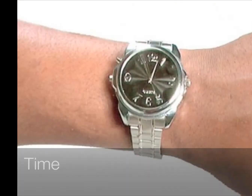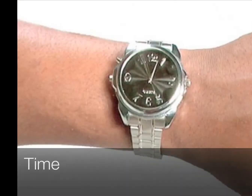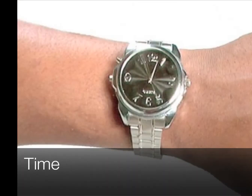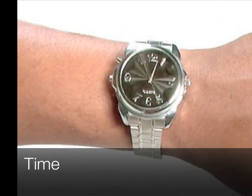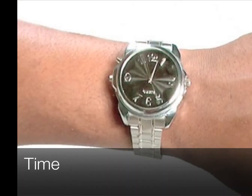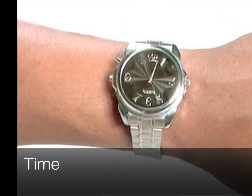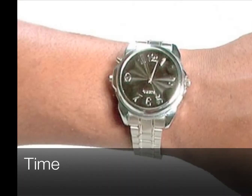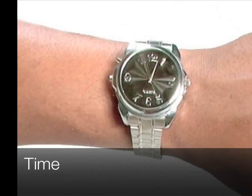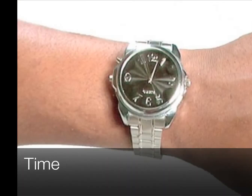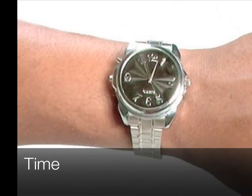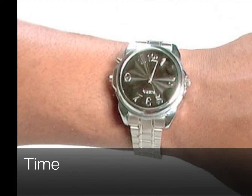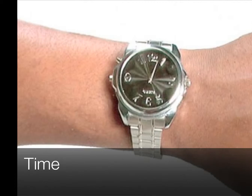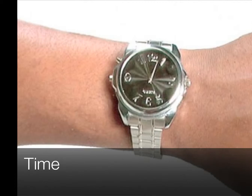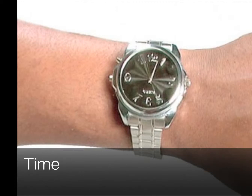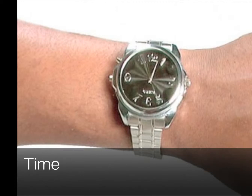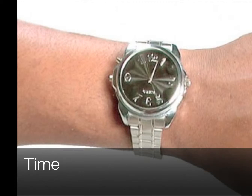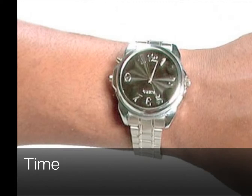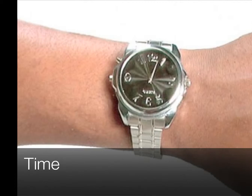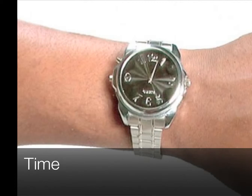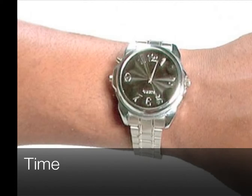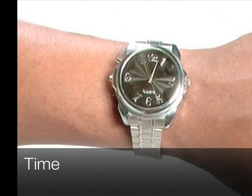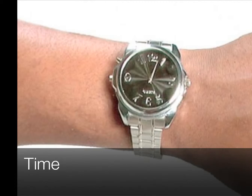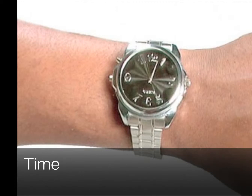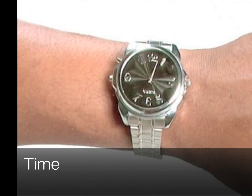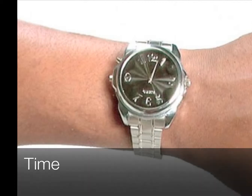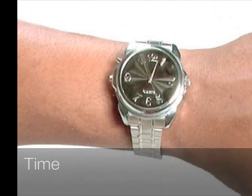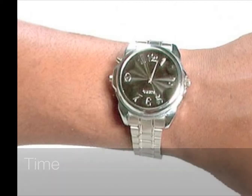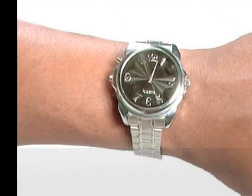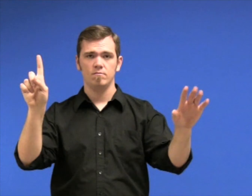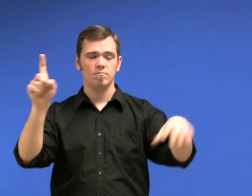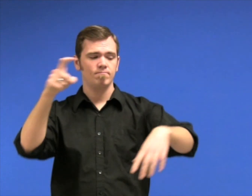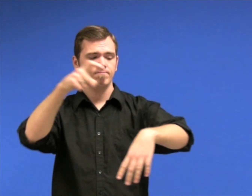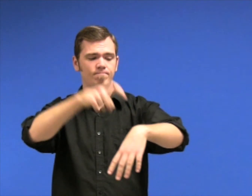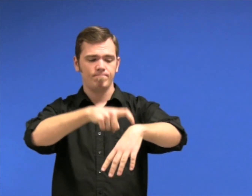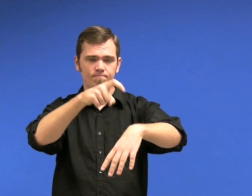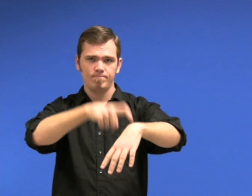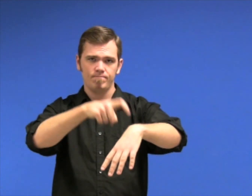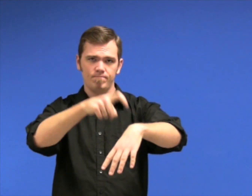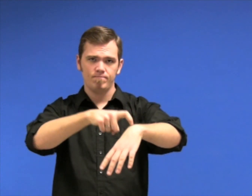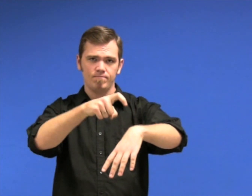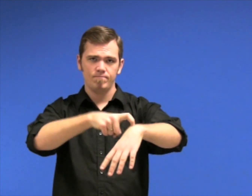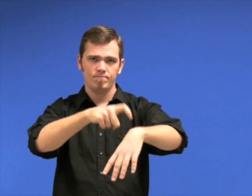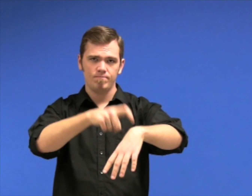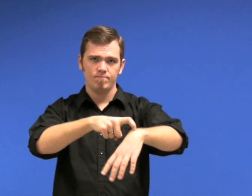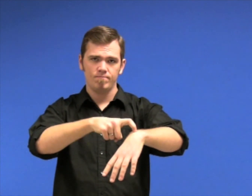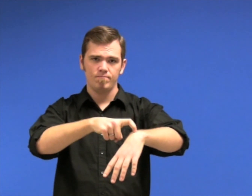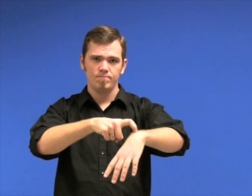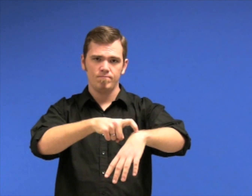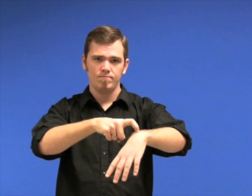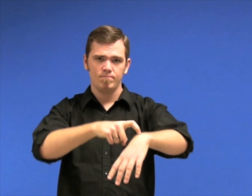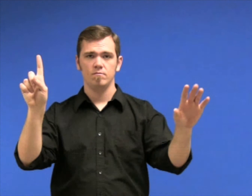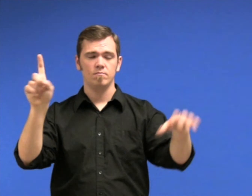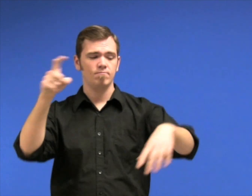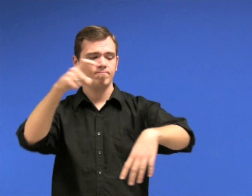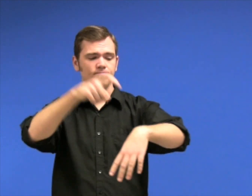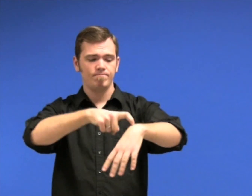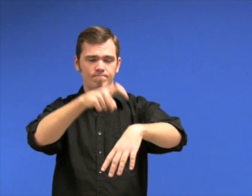Now the sign for time, like what time is it? You're looking for a specific time, is time, like you're pointing at a watch.